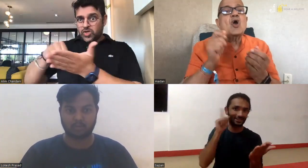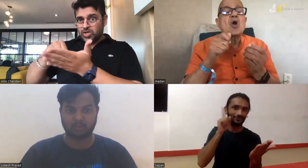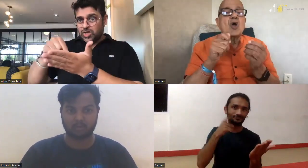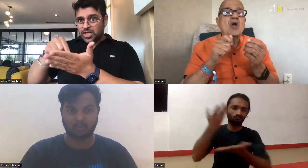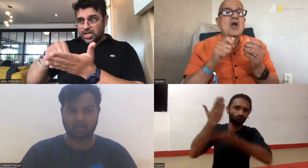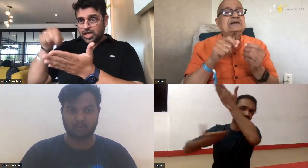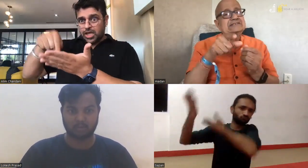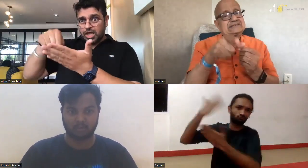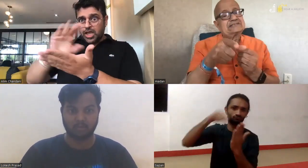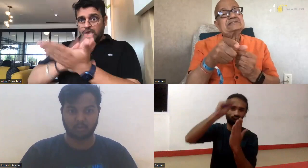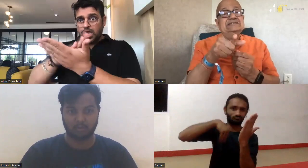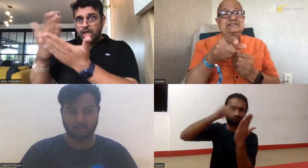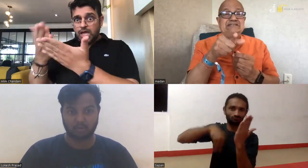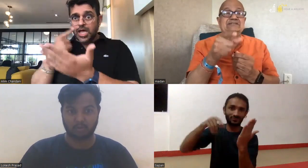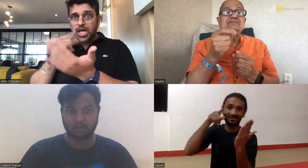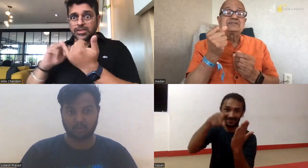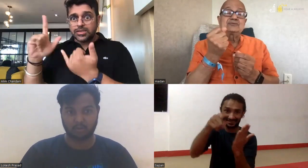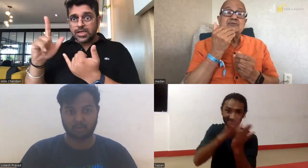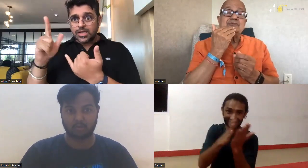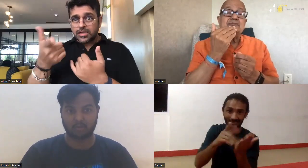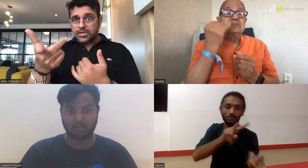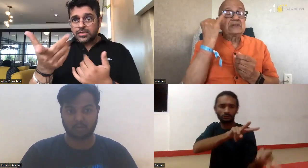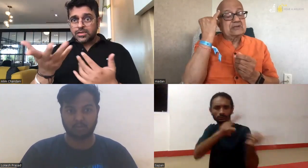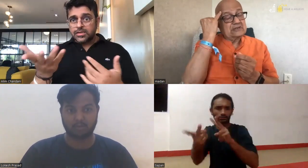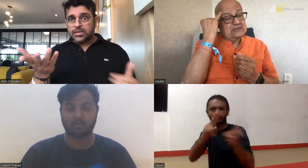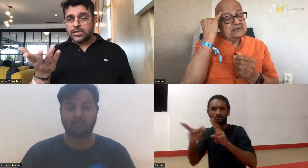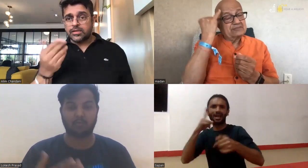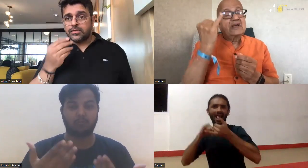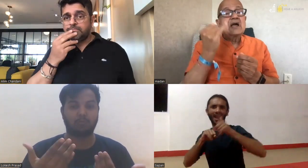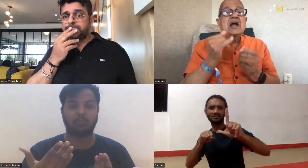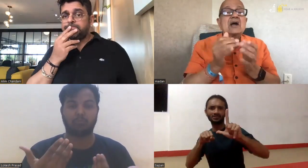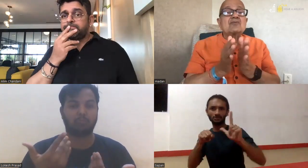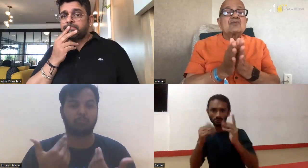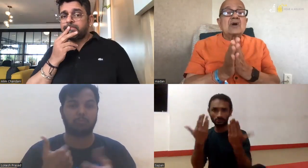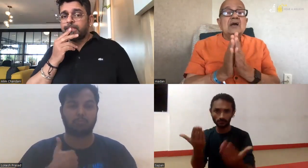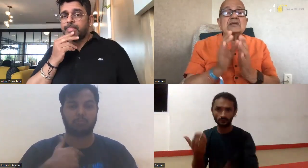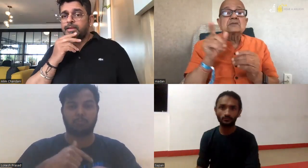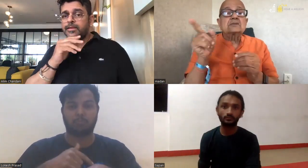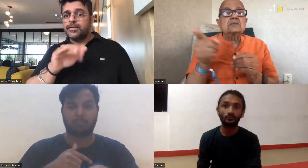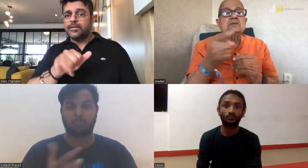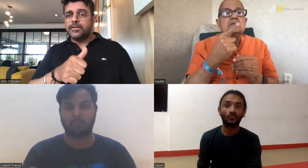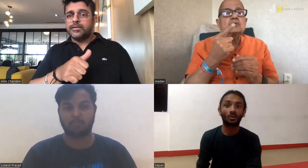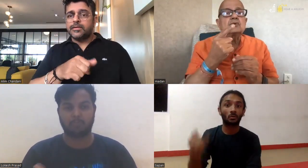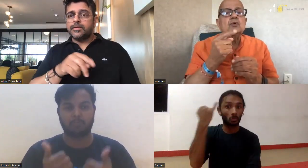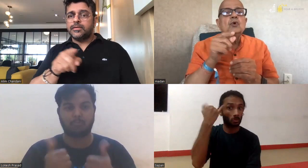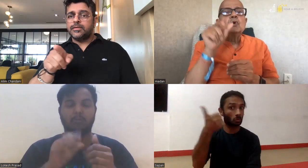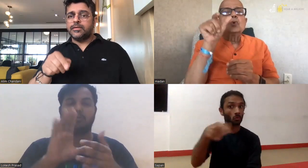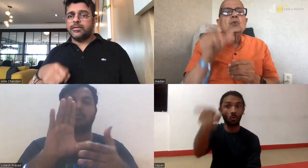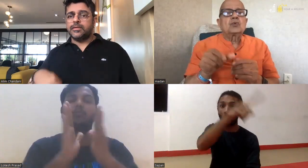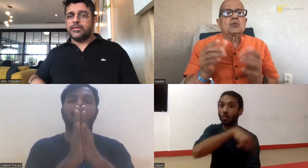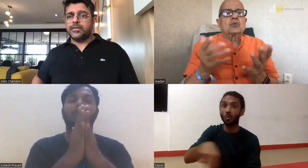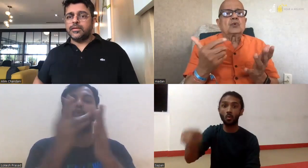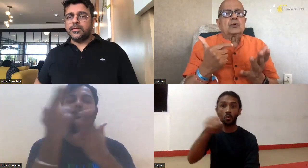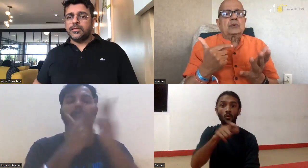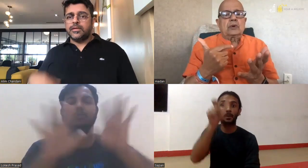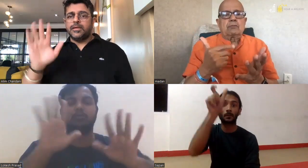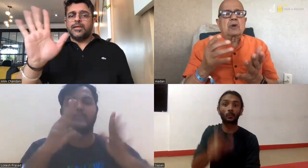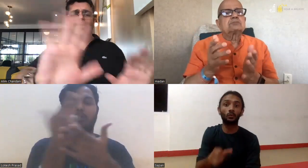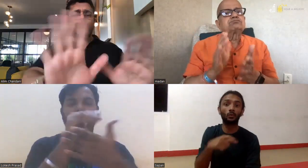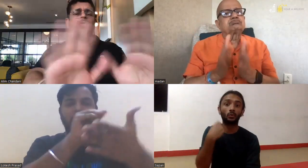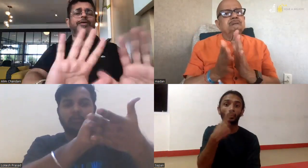In strength, in unity. Of course, I can't do it alone. I cannot do it alone. I can't work alone. So,